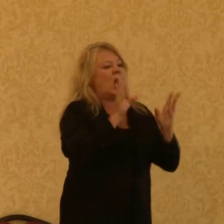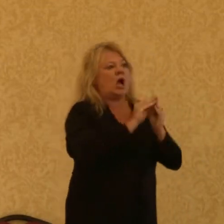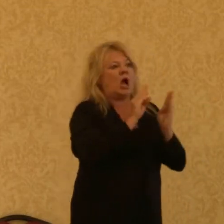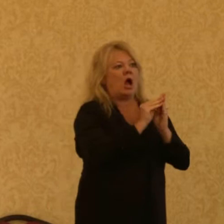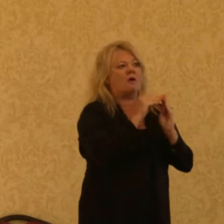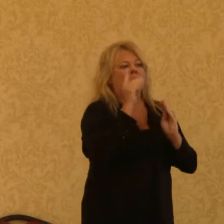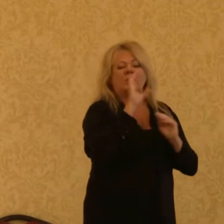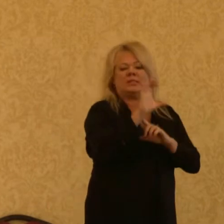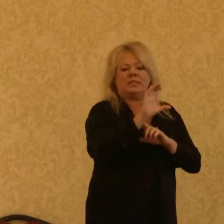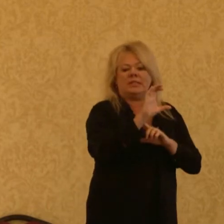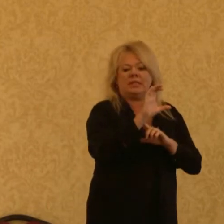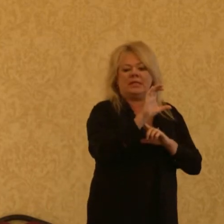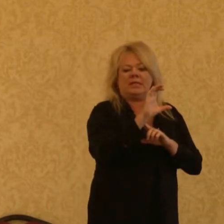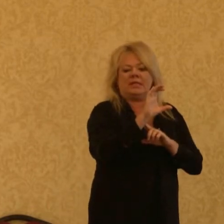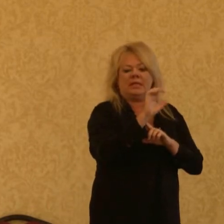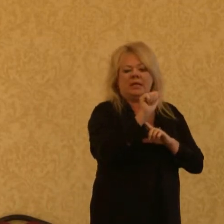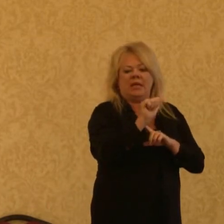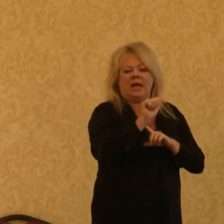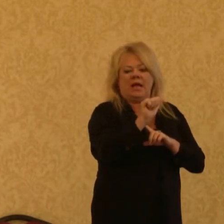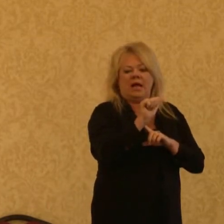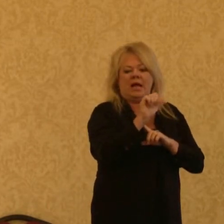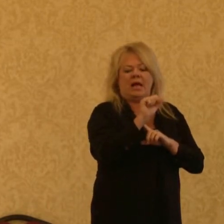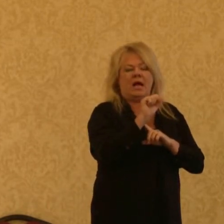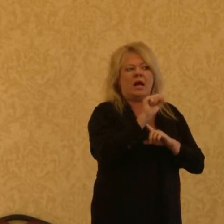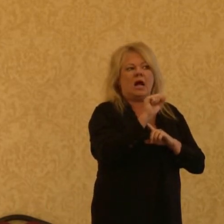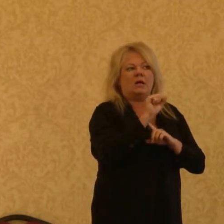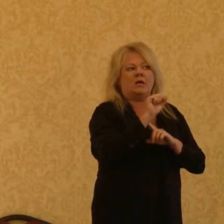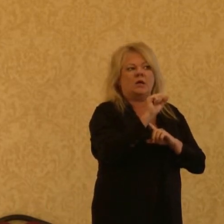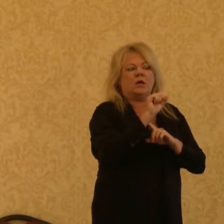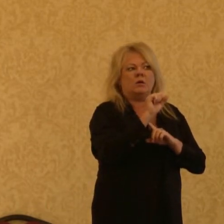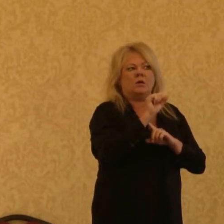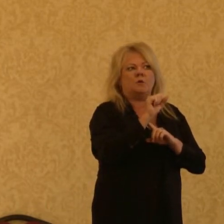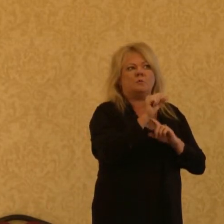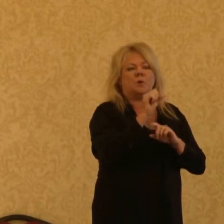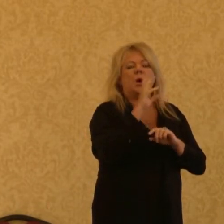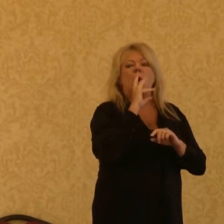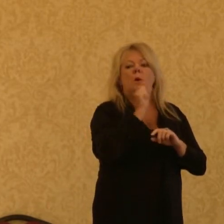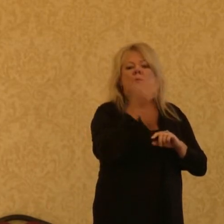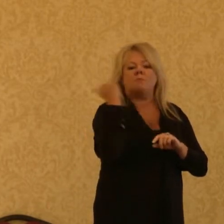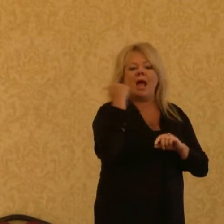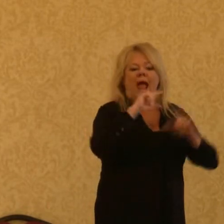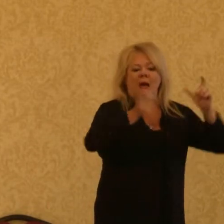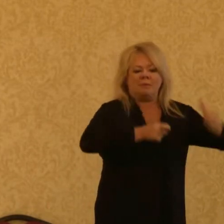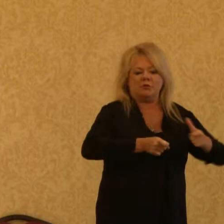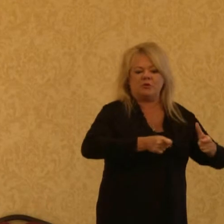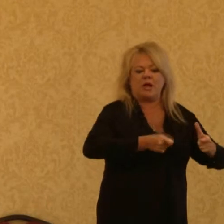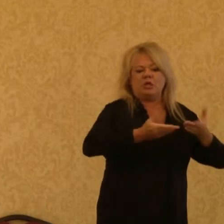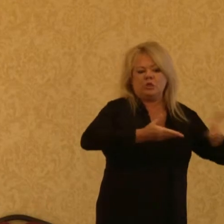curriculum. So the first group of students I mentioned, the largest,